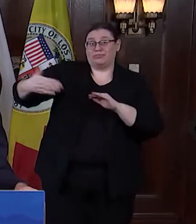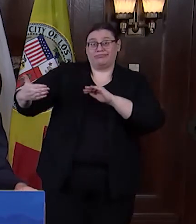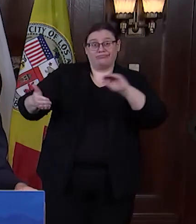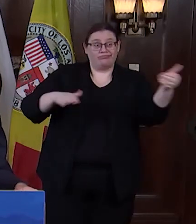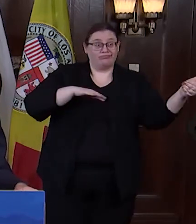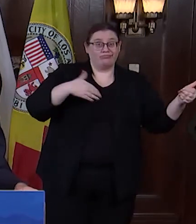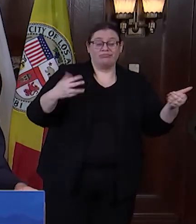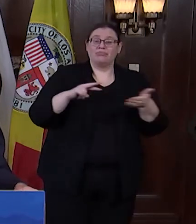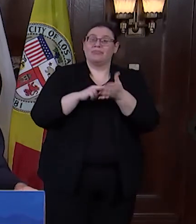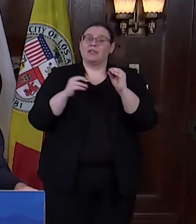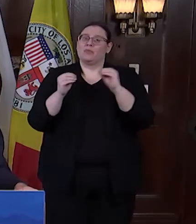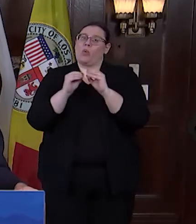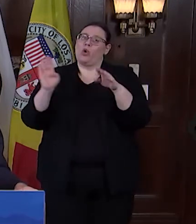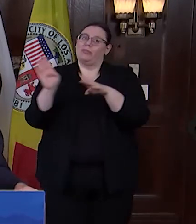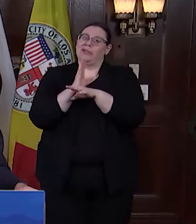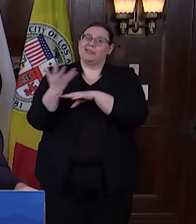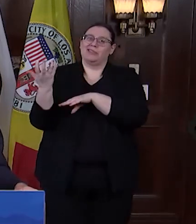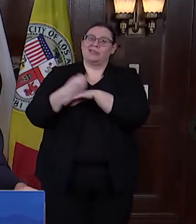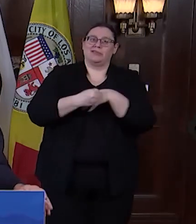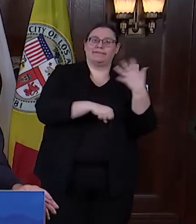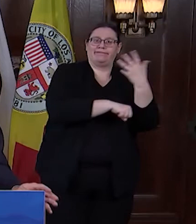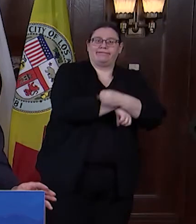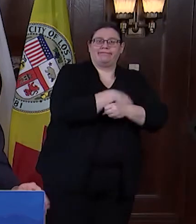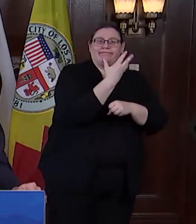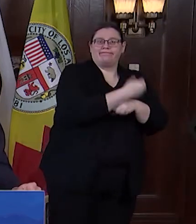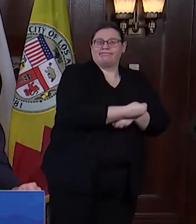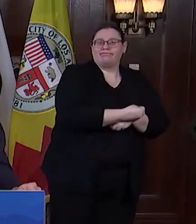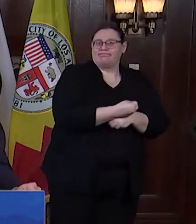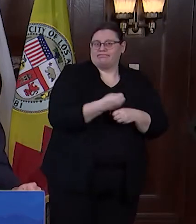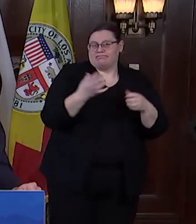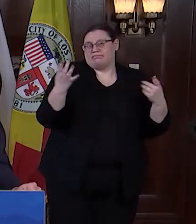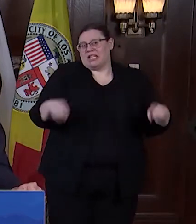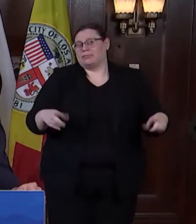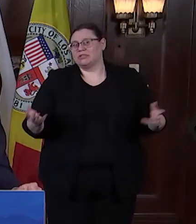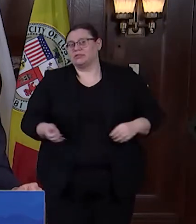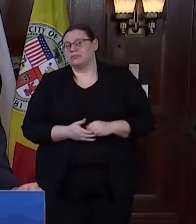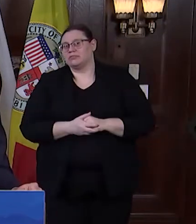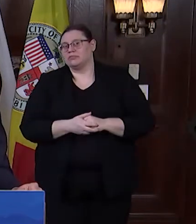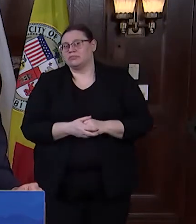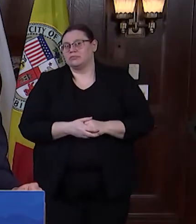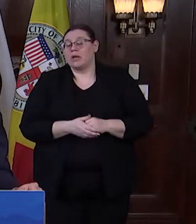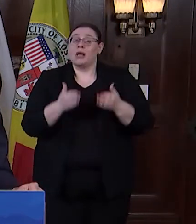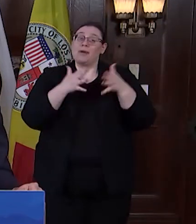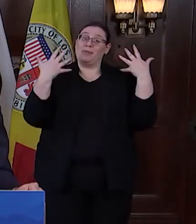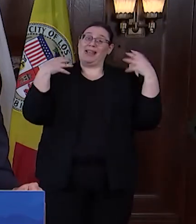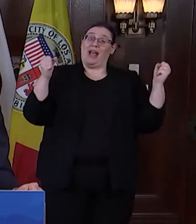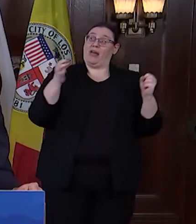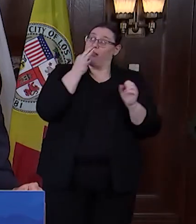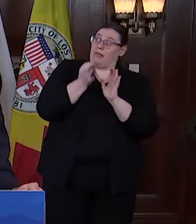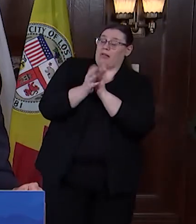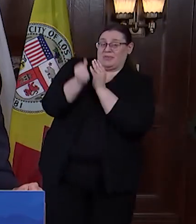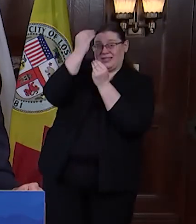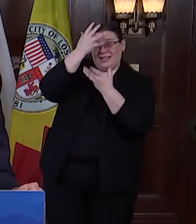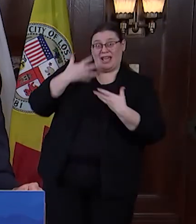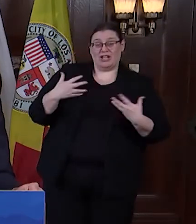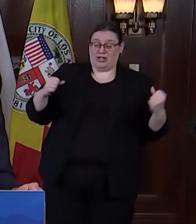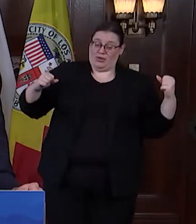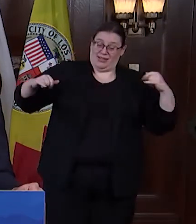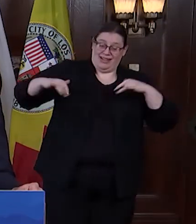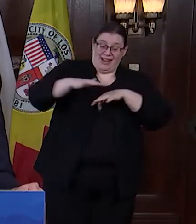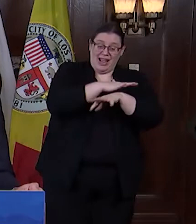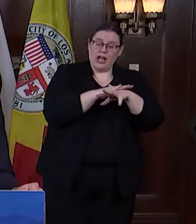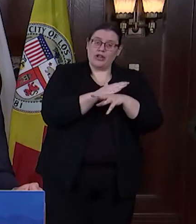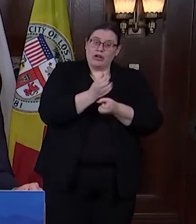more businesses will be closed. It's that simple. Public health experts now tell us that gatherings are powering